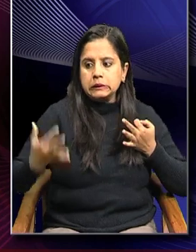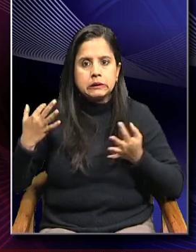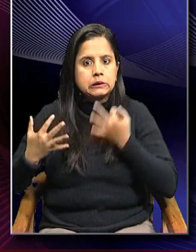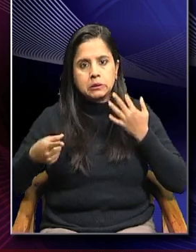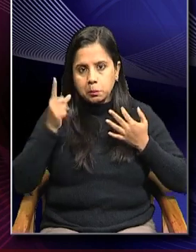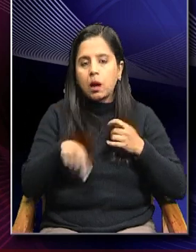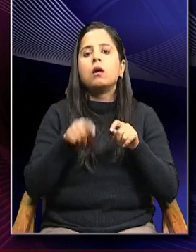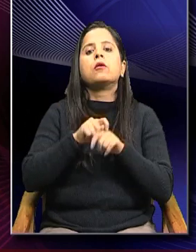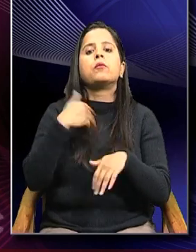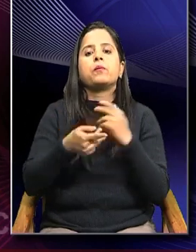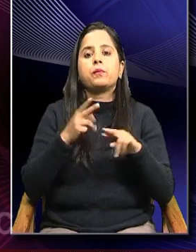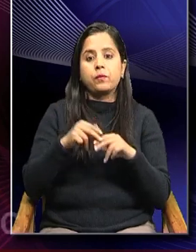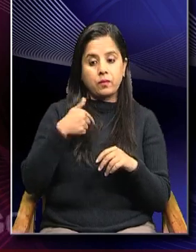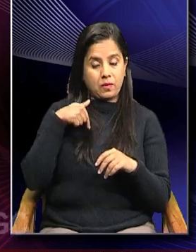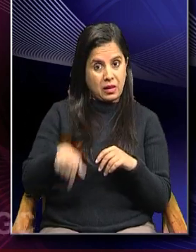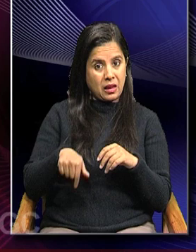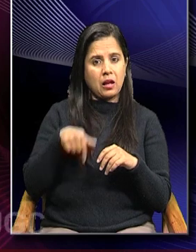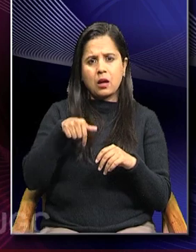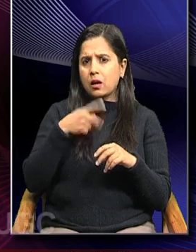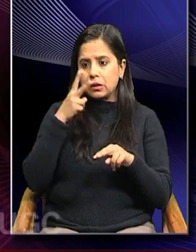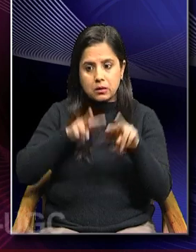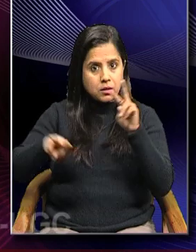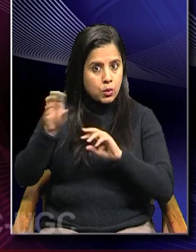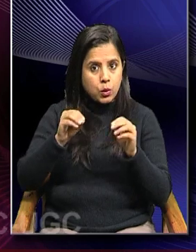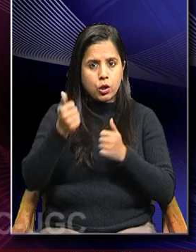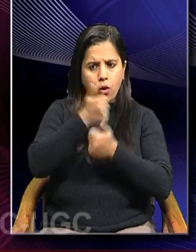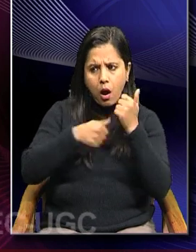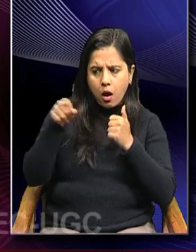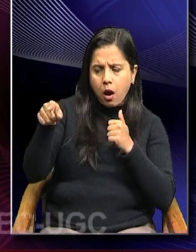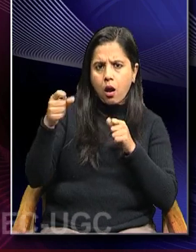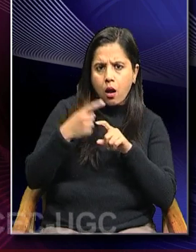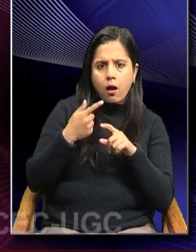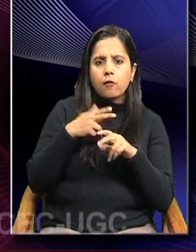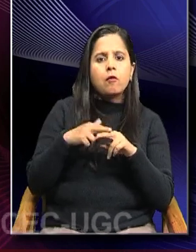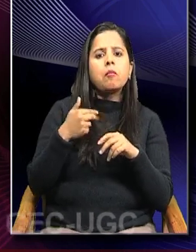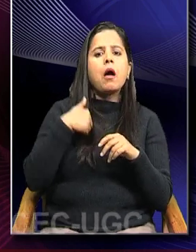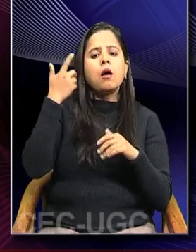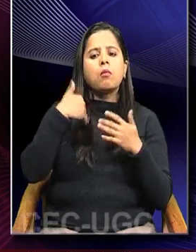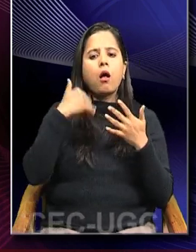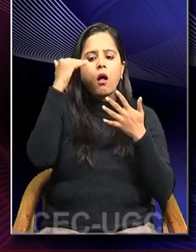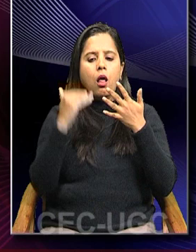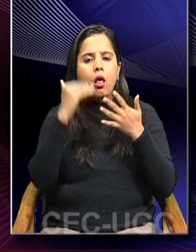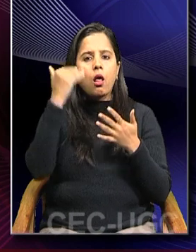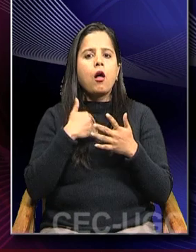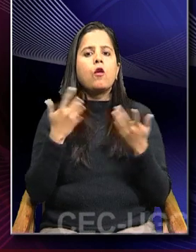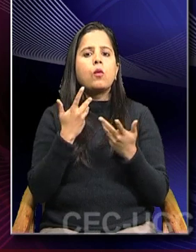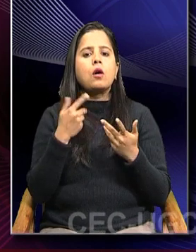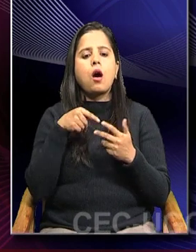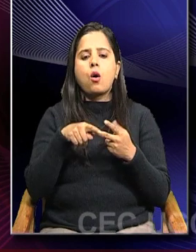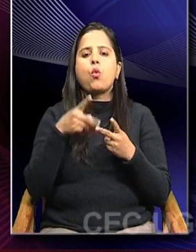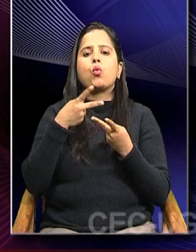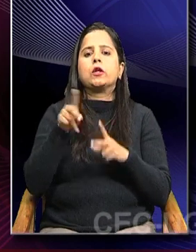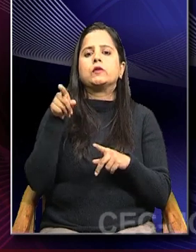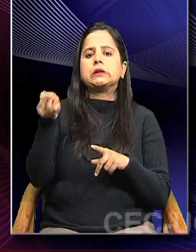we try to do the mapping of our competitors, we cannot position ourselves that, see, this is the point where we are different